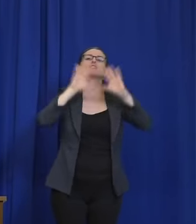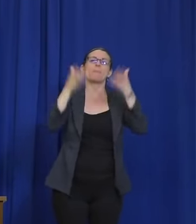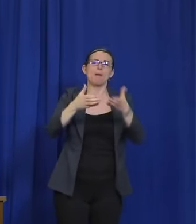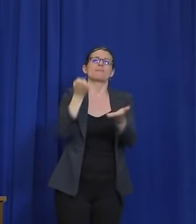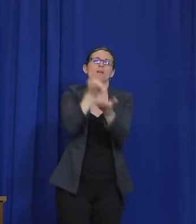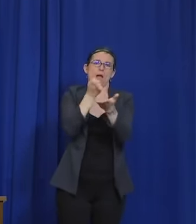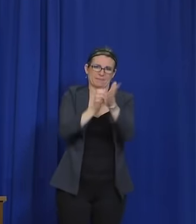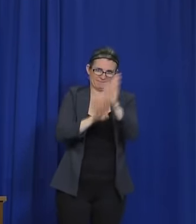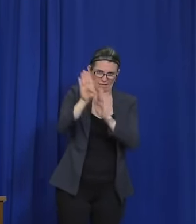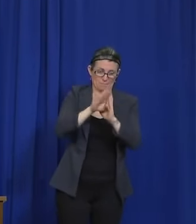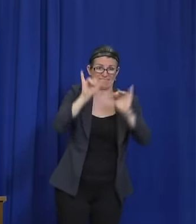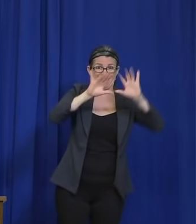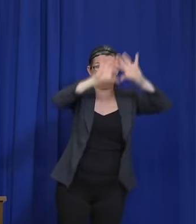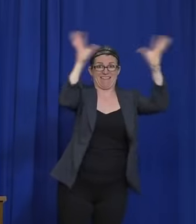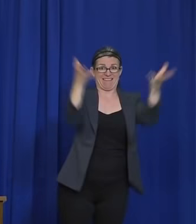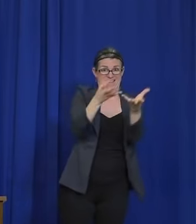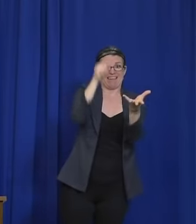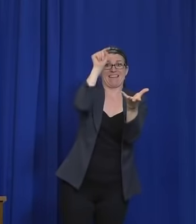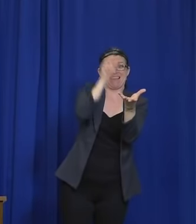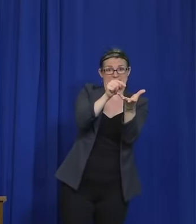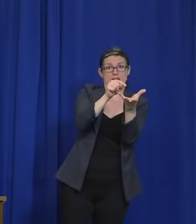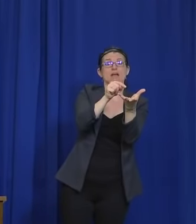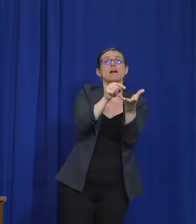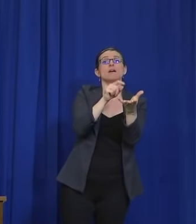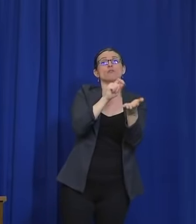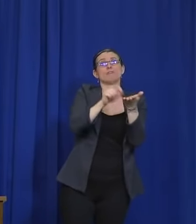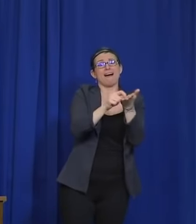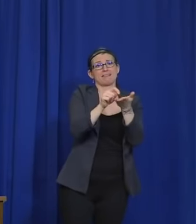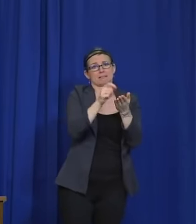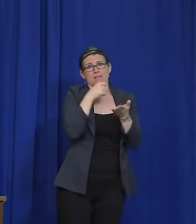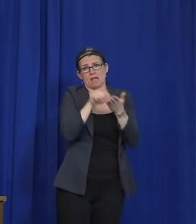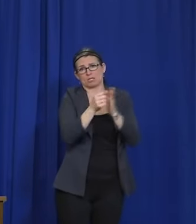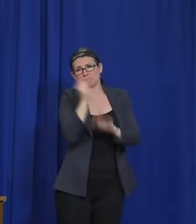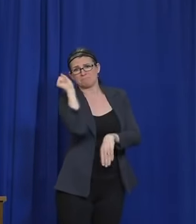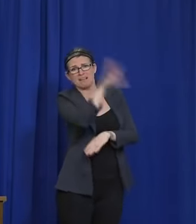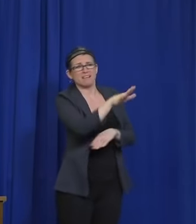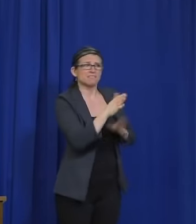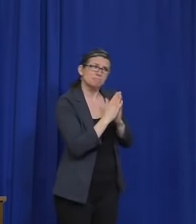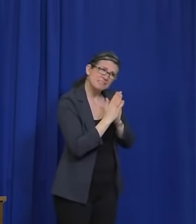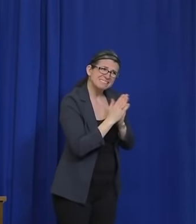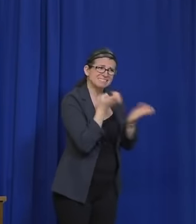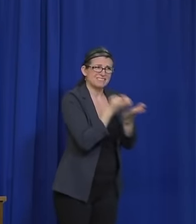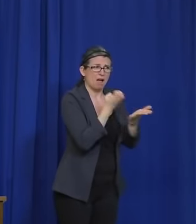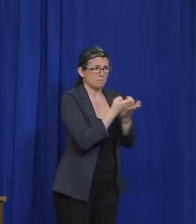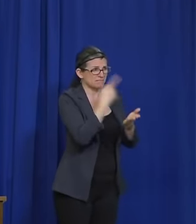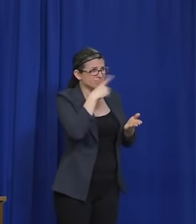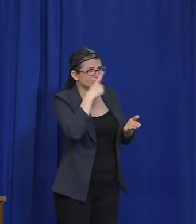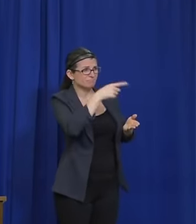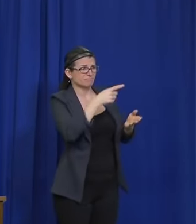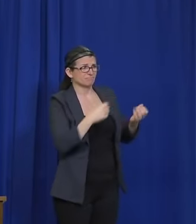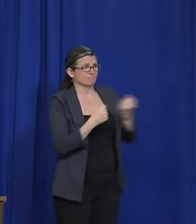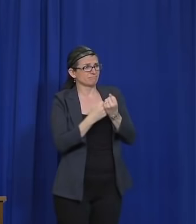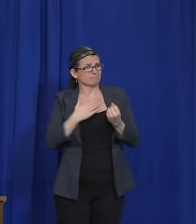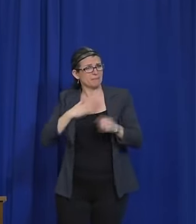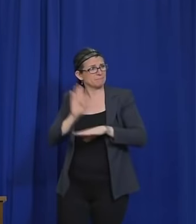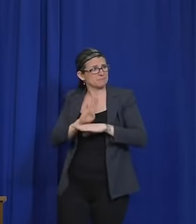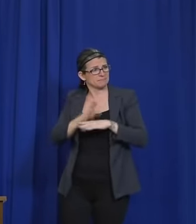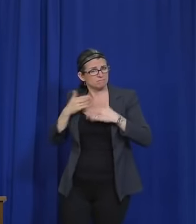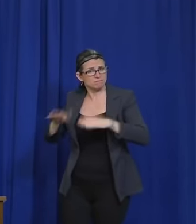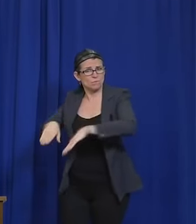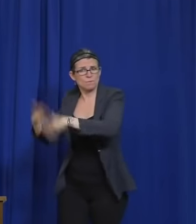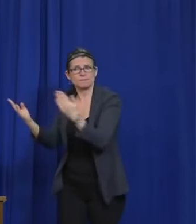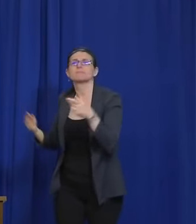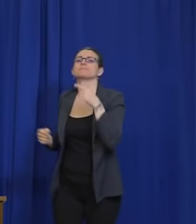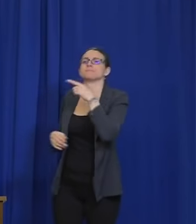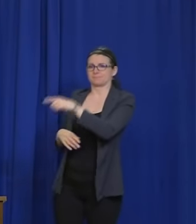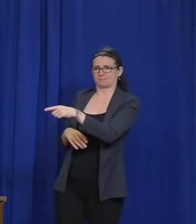and distancing measures. All right, so next we have Dustin from New England Cable News. Dustin,